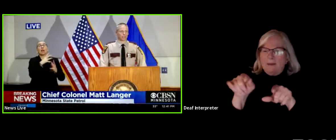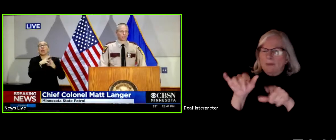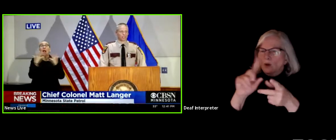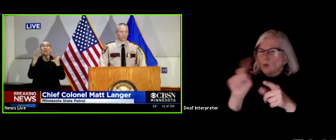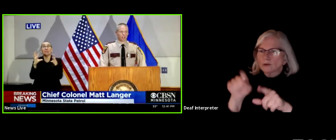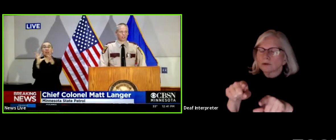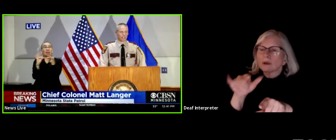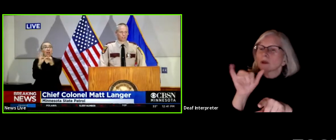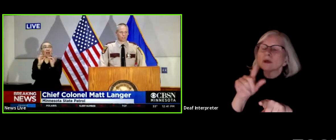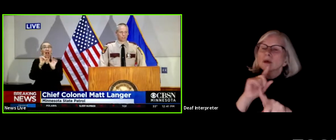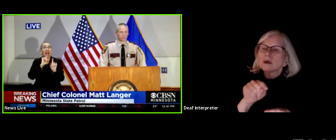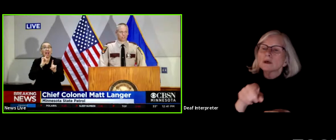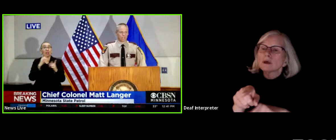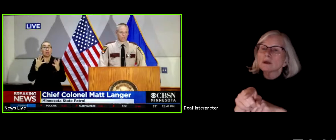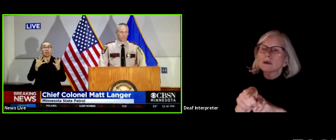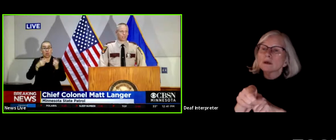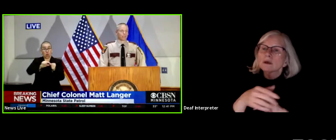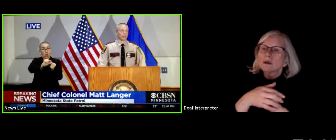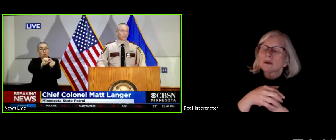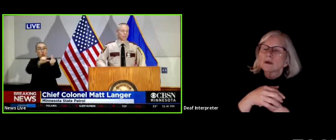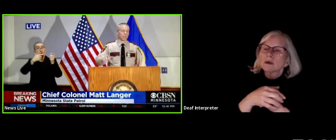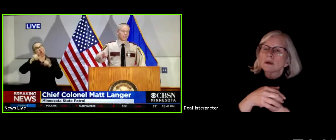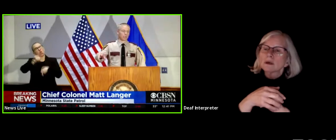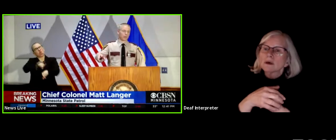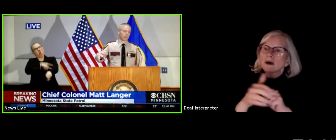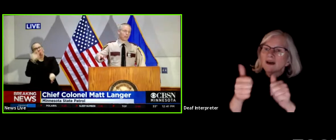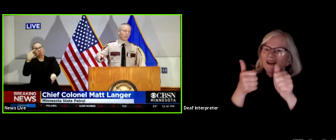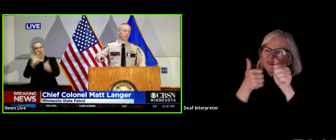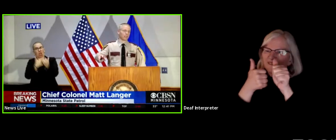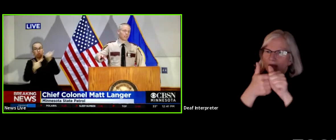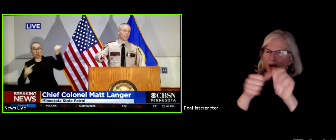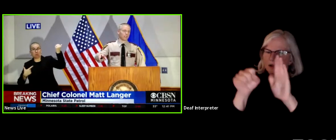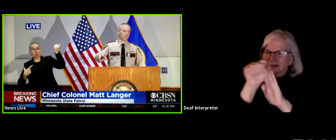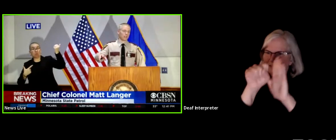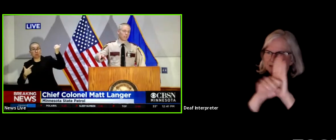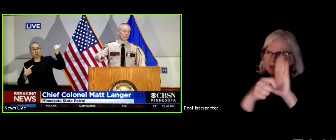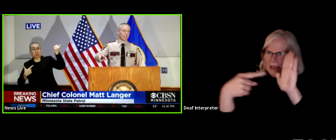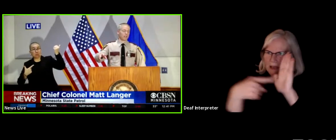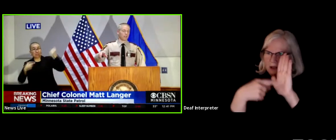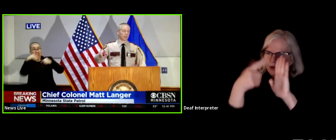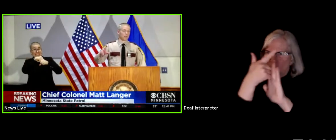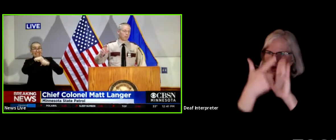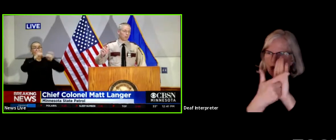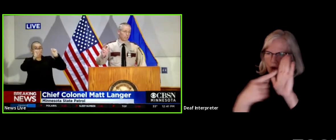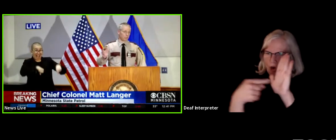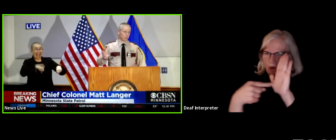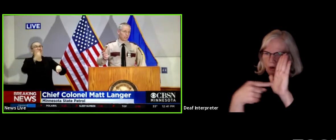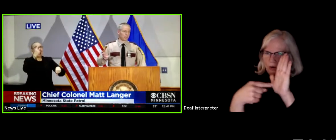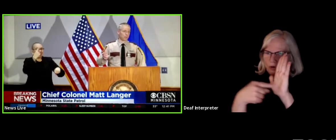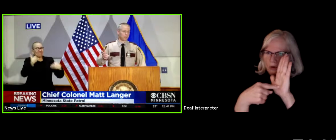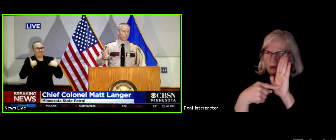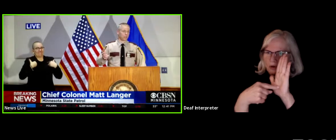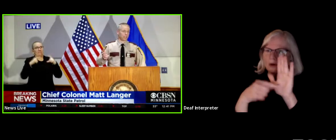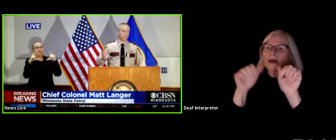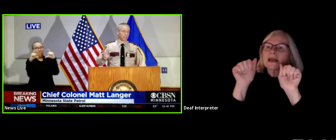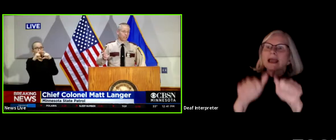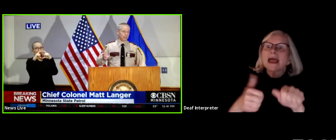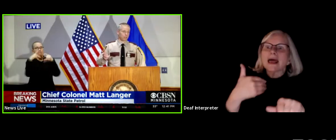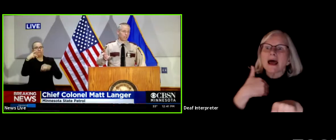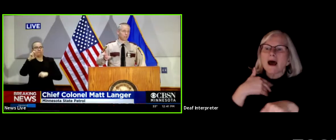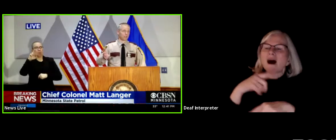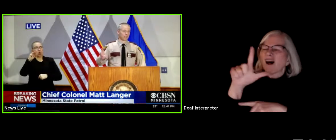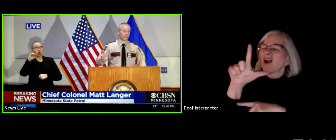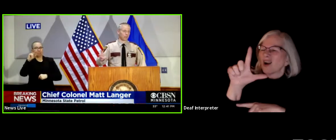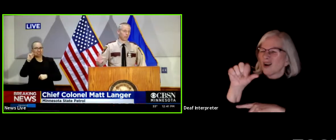that under state law? The answer is yes. Transportation within a vehicle is different. For some people, that's a juxtaposition against